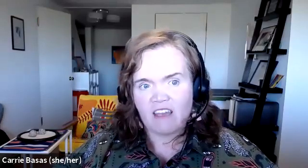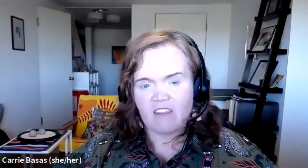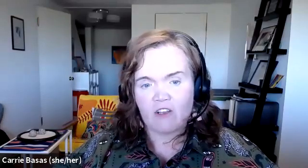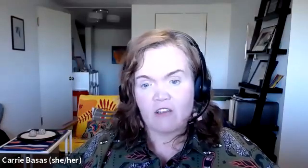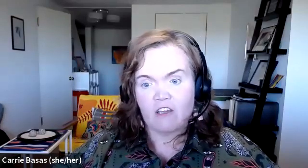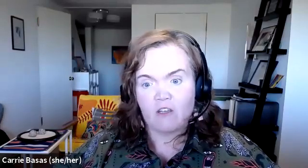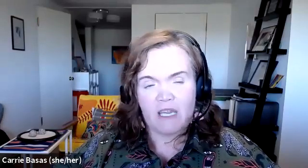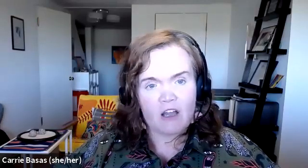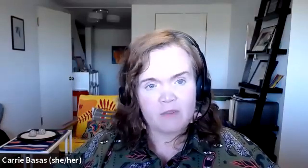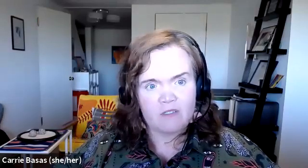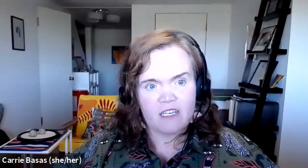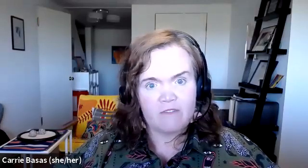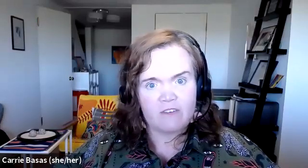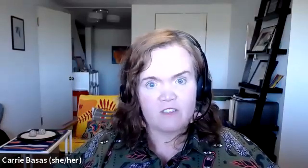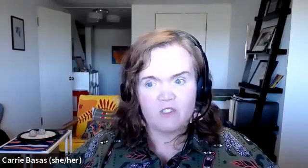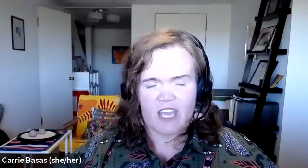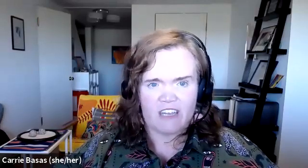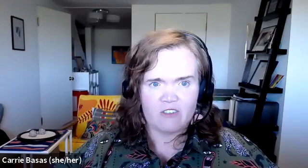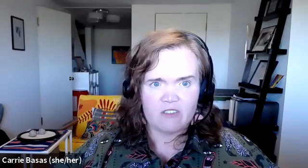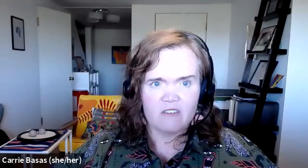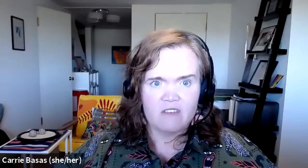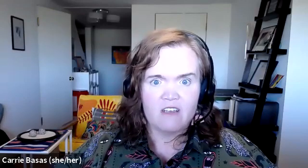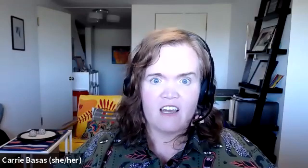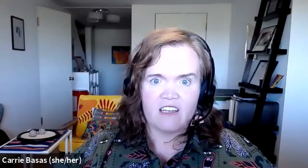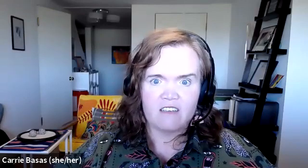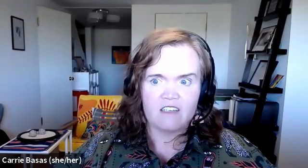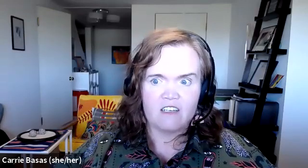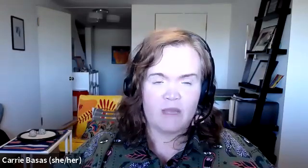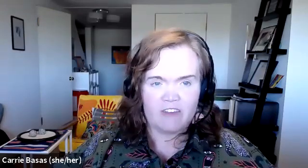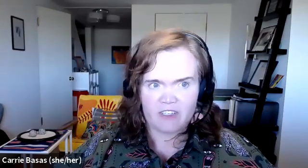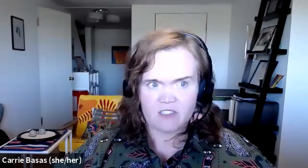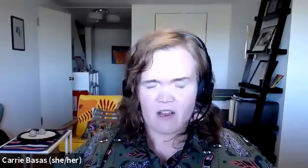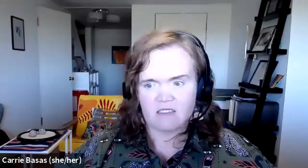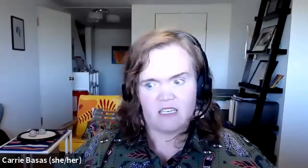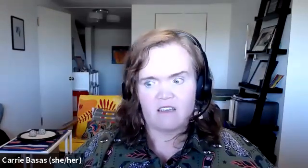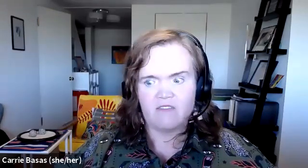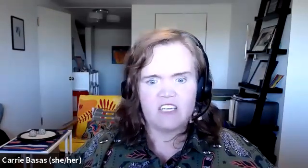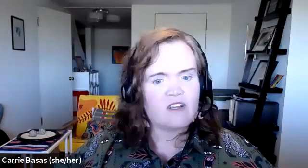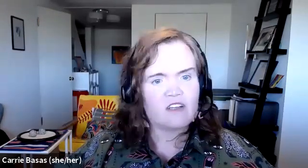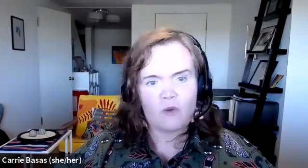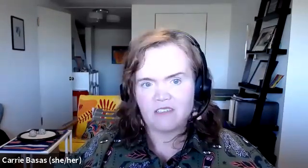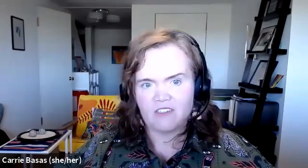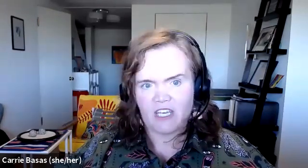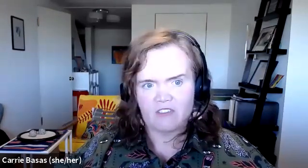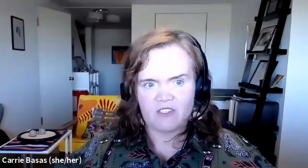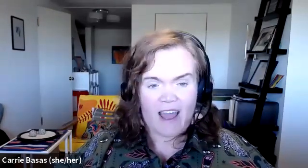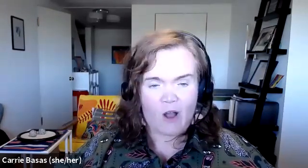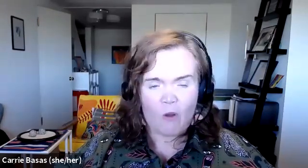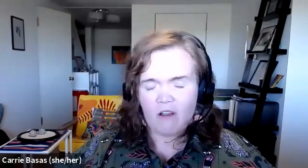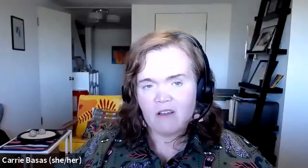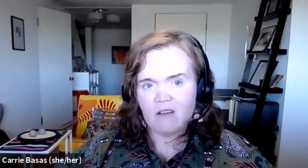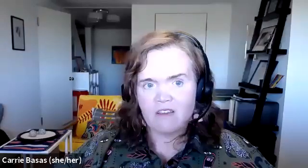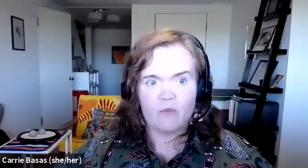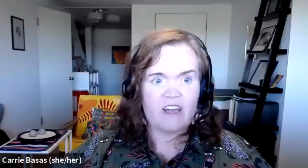would think there could be an opportunity for some change. And many of us are asking, if things aren't going to change